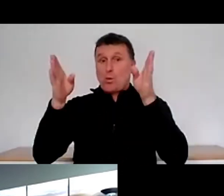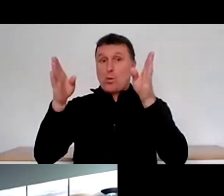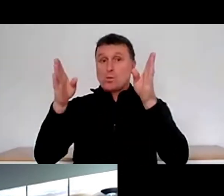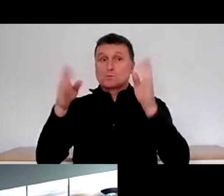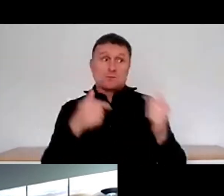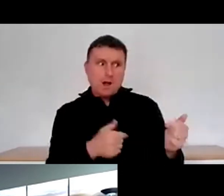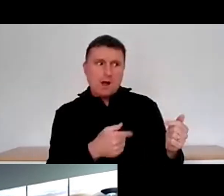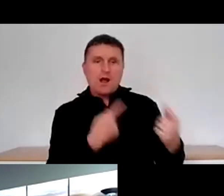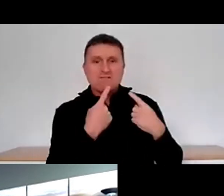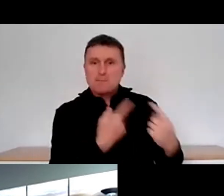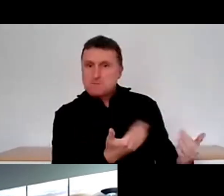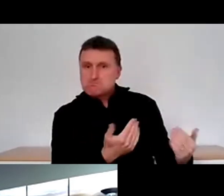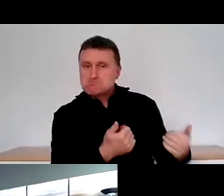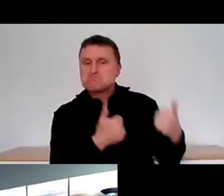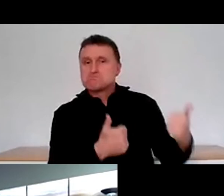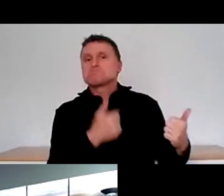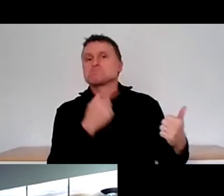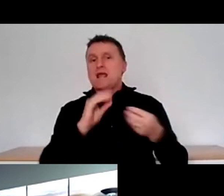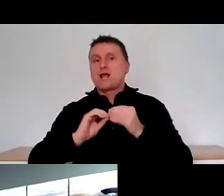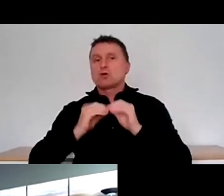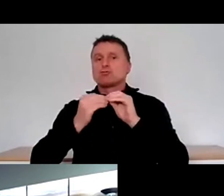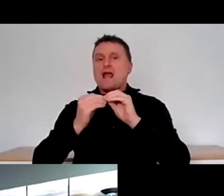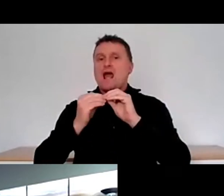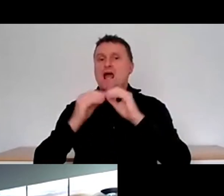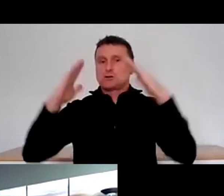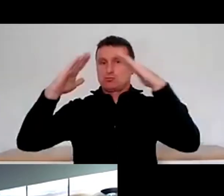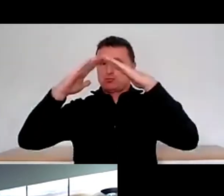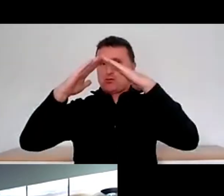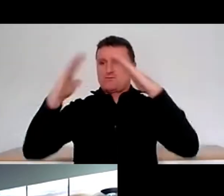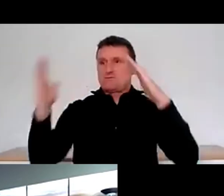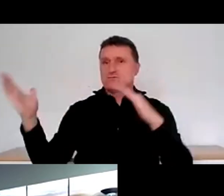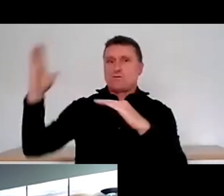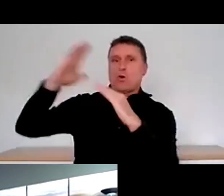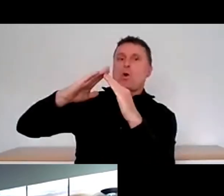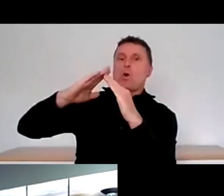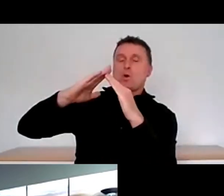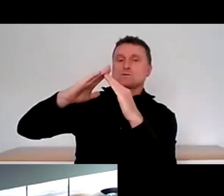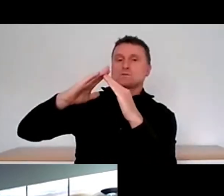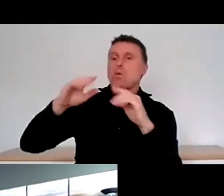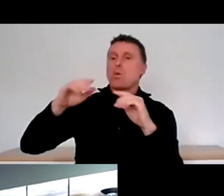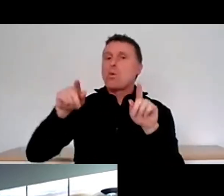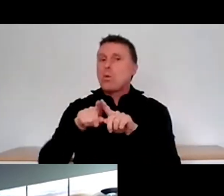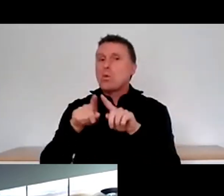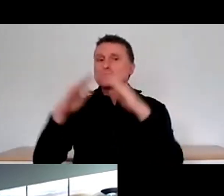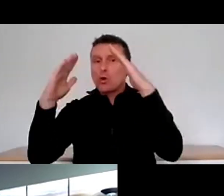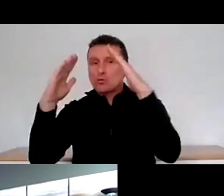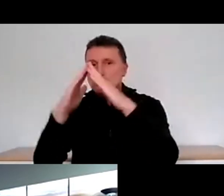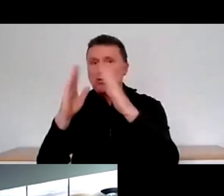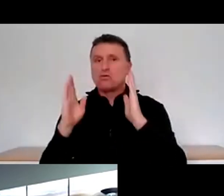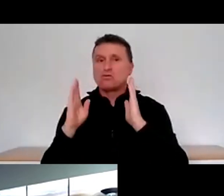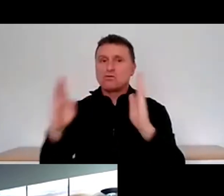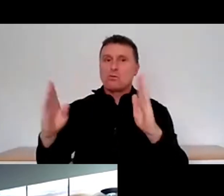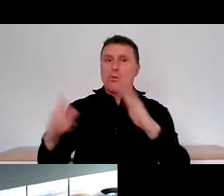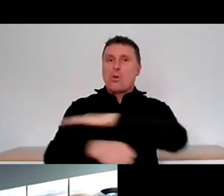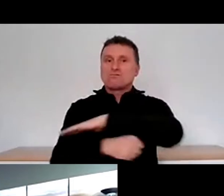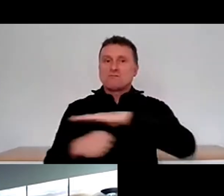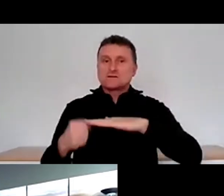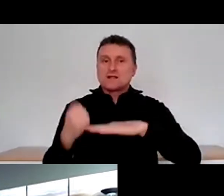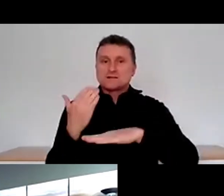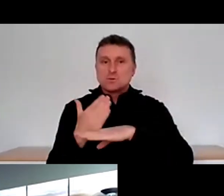and we'll see what we need to change, and how do we get collaboration going quickly to do that. And there's some tools that we can draw upon. There's things